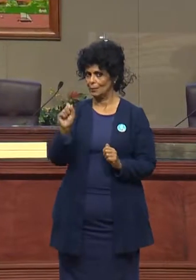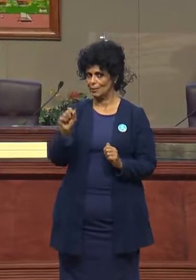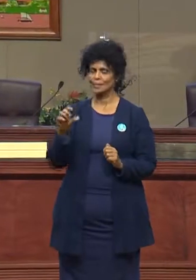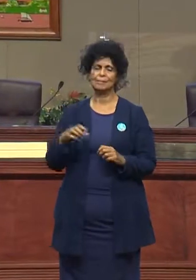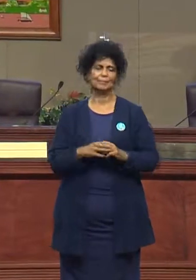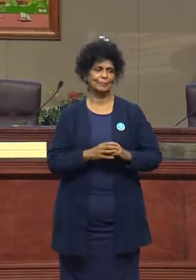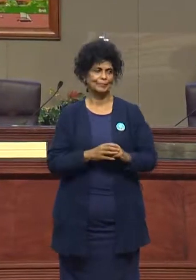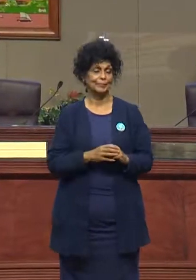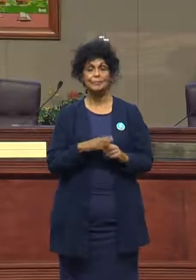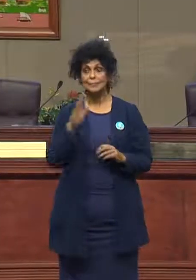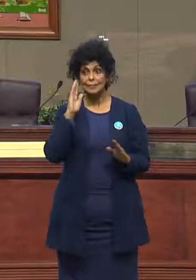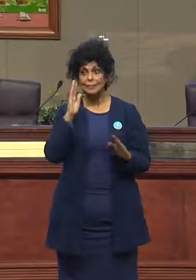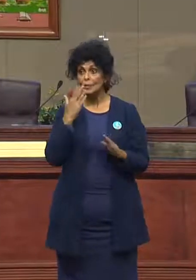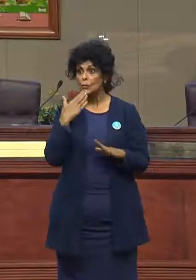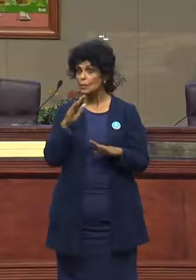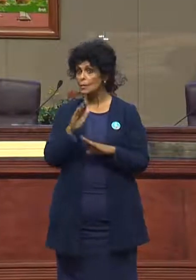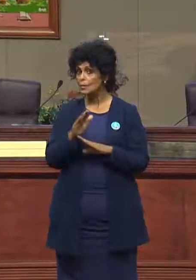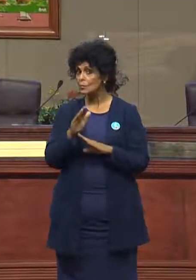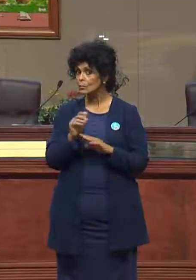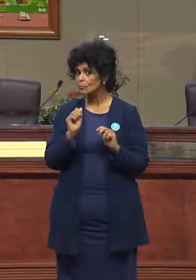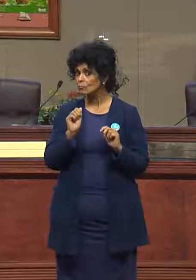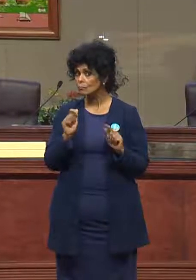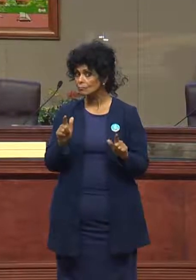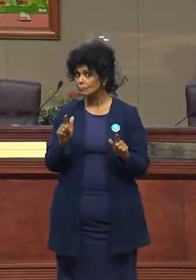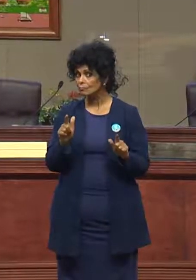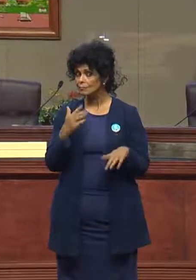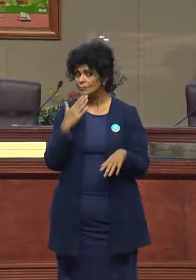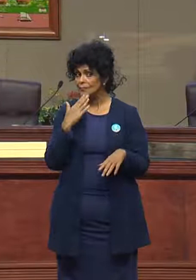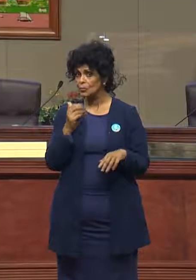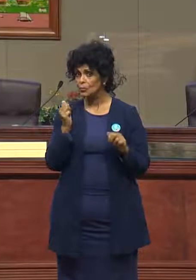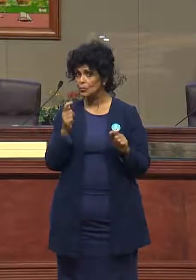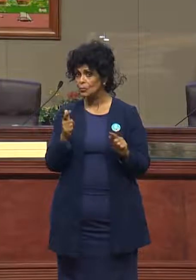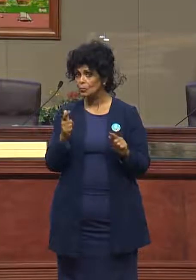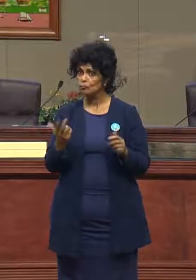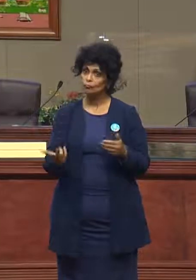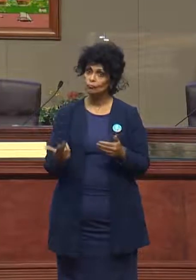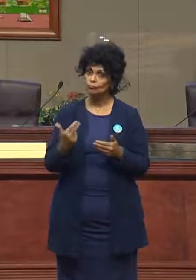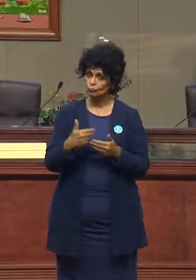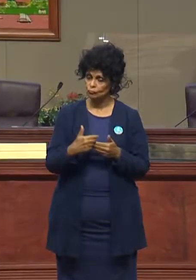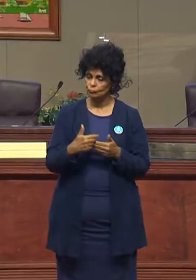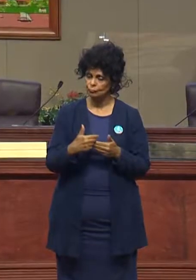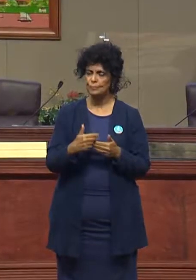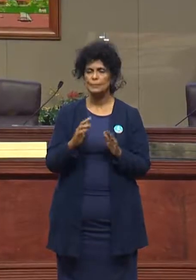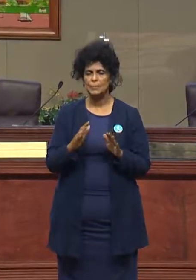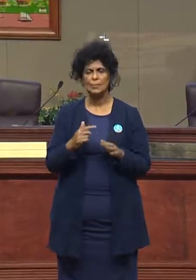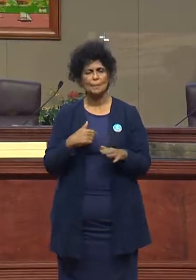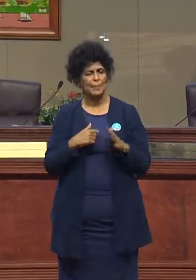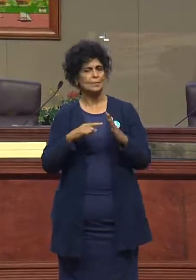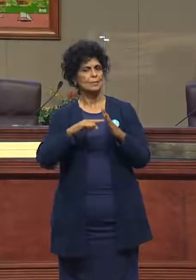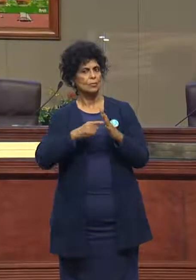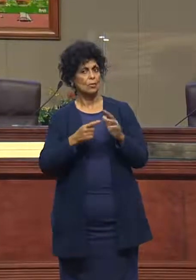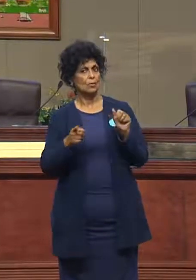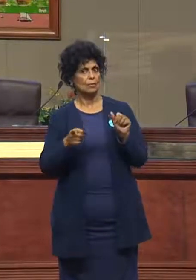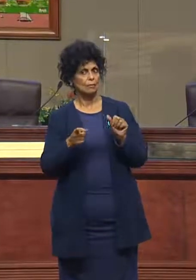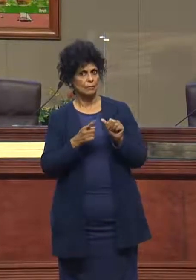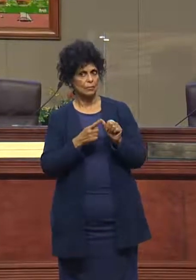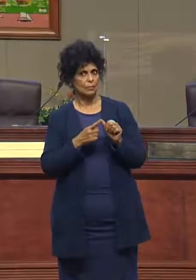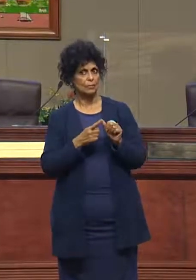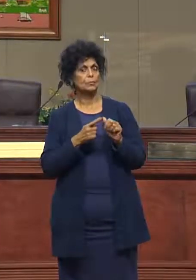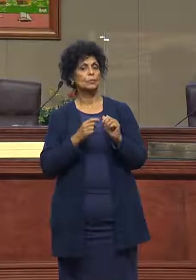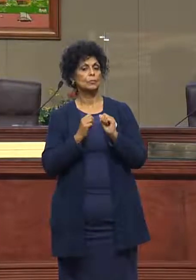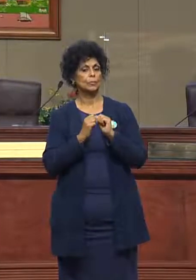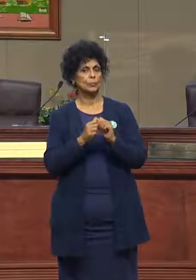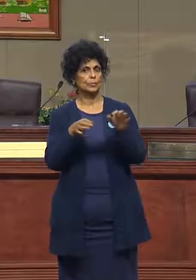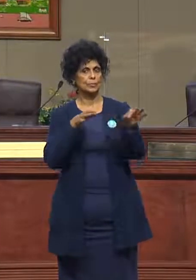All right, good afternoon to everyone. Thank you all for being here. I want to start by sharing some milestones with you. One